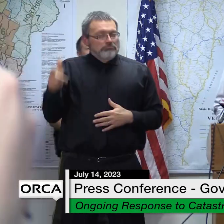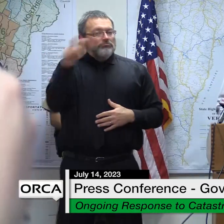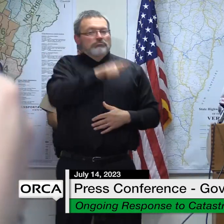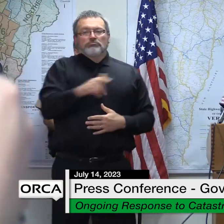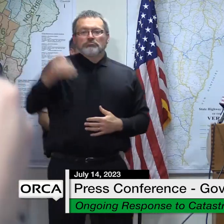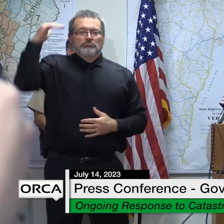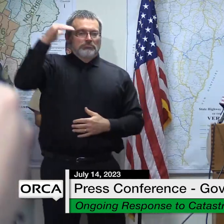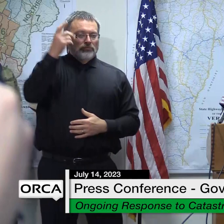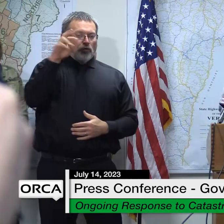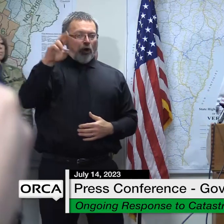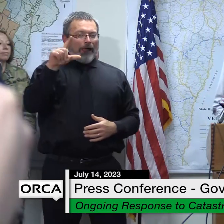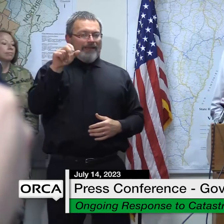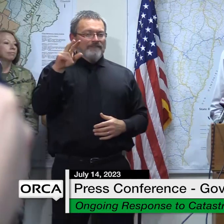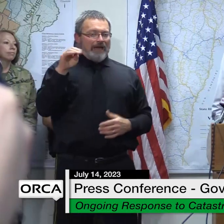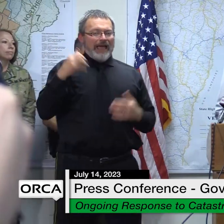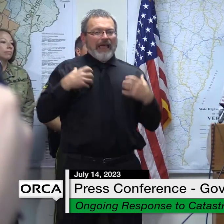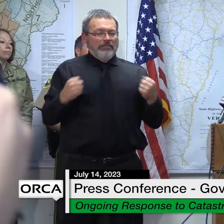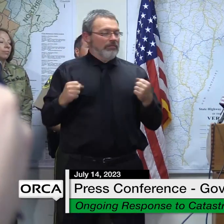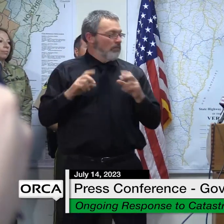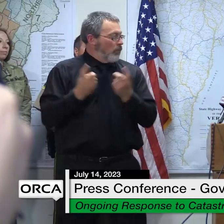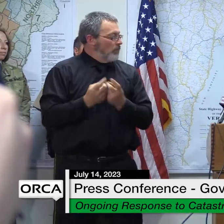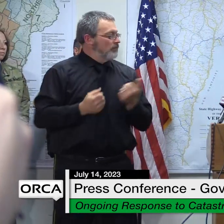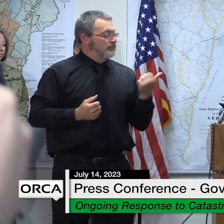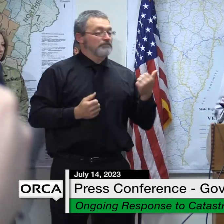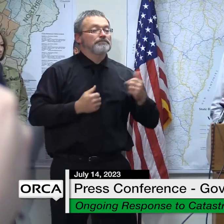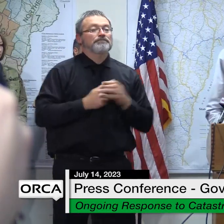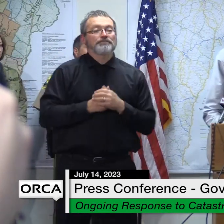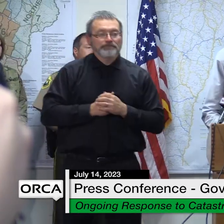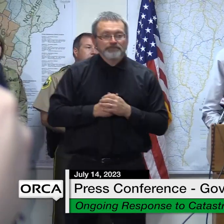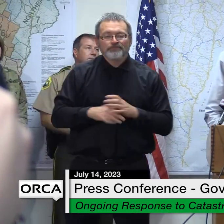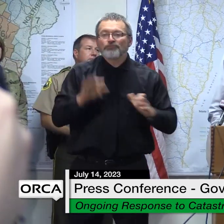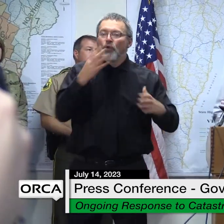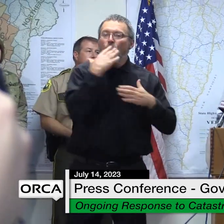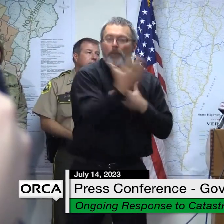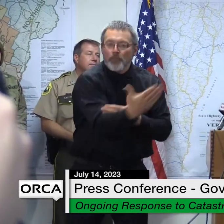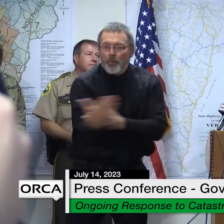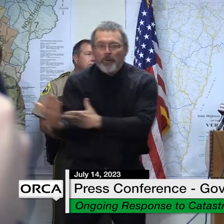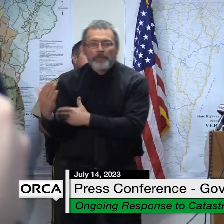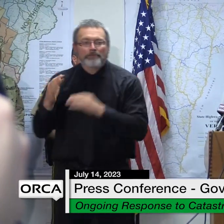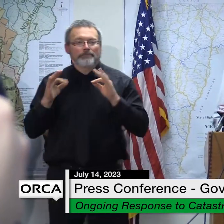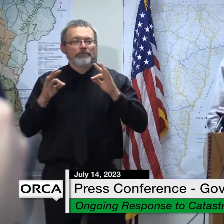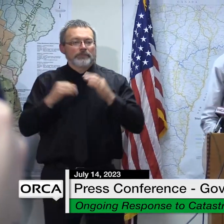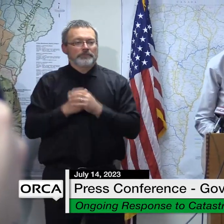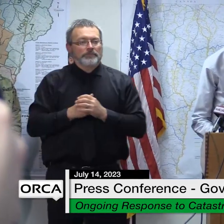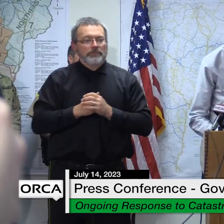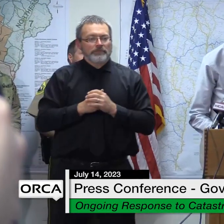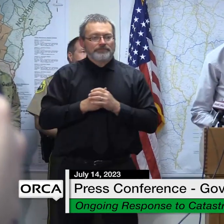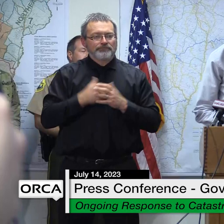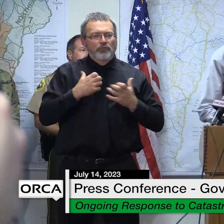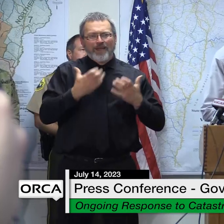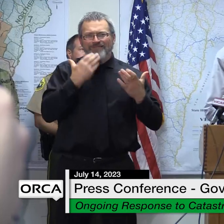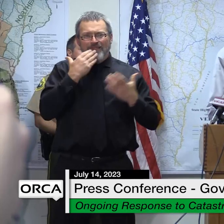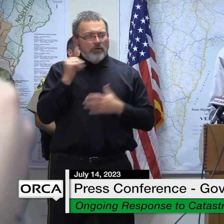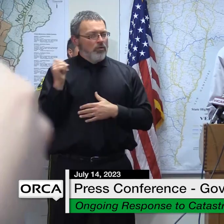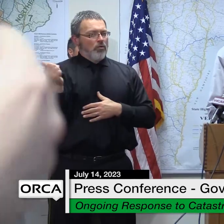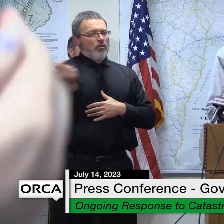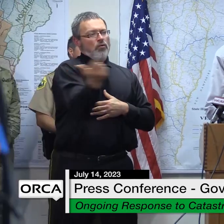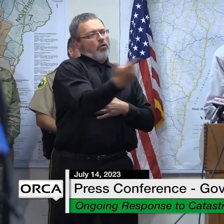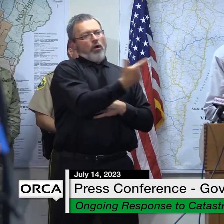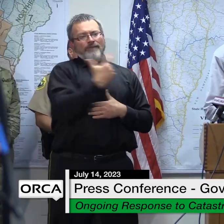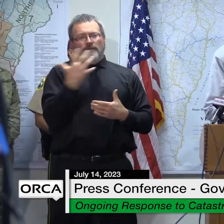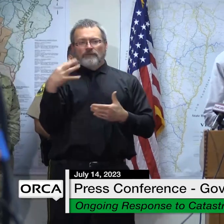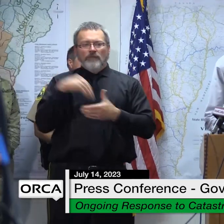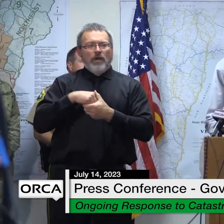Thanks, Commissioner Morrison. Good morning. I'd like to start today by thanking everyone in this response for working so